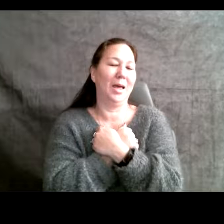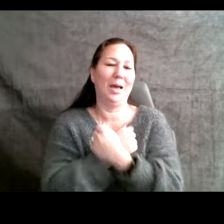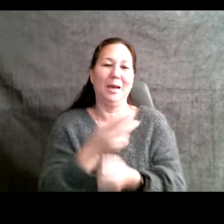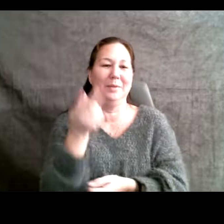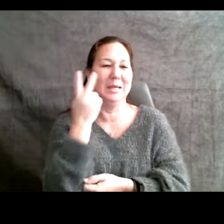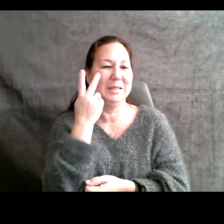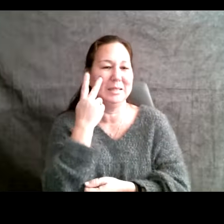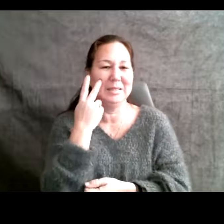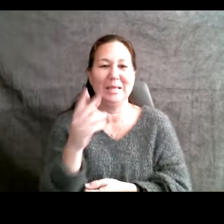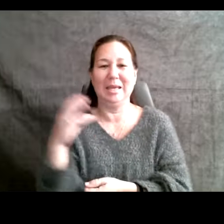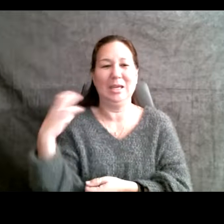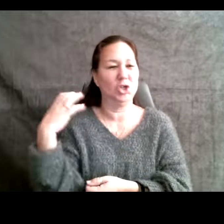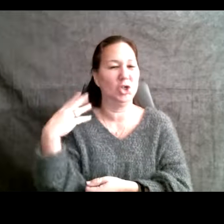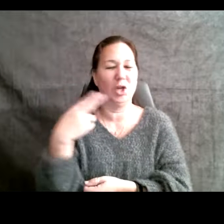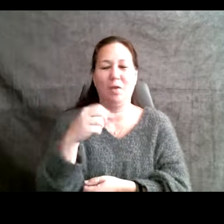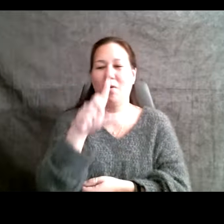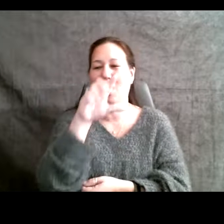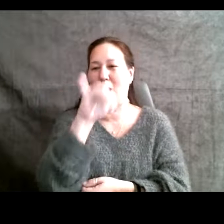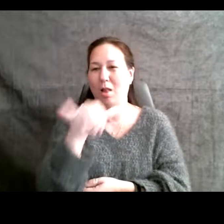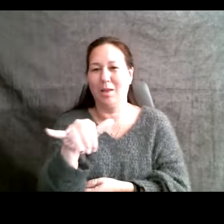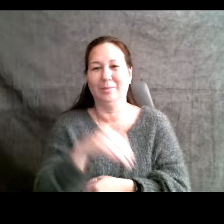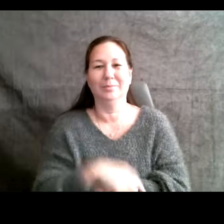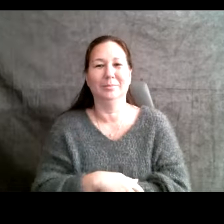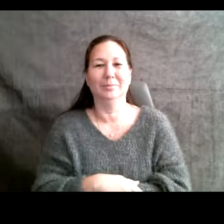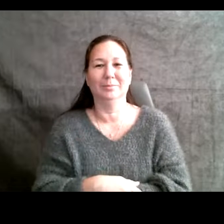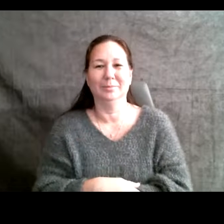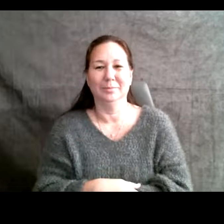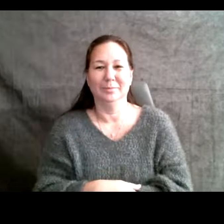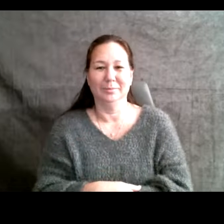Yeah, I'll do that. Okay.